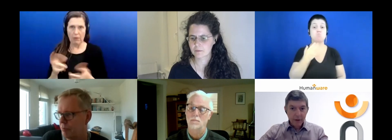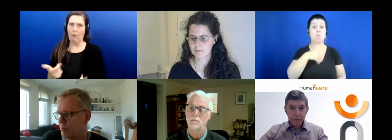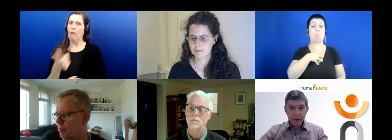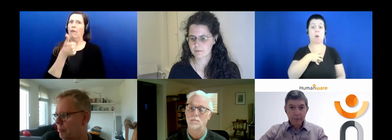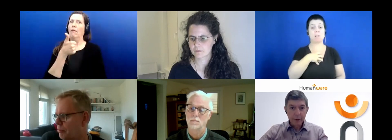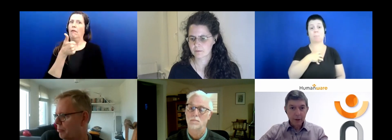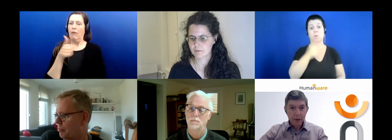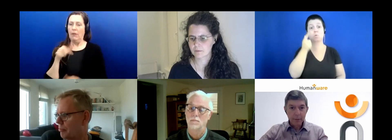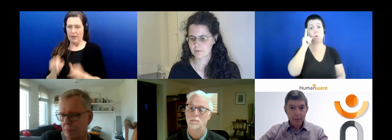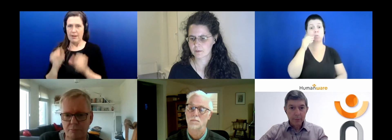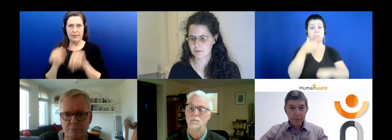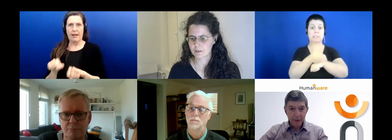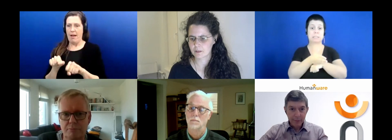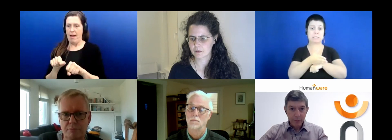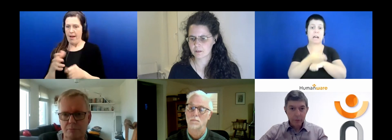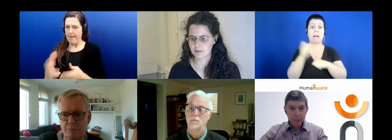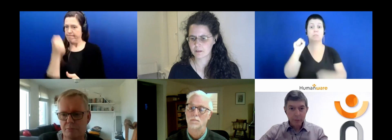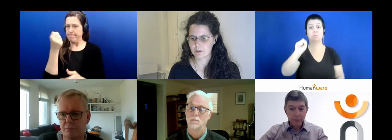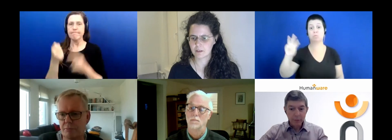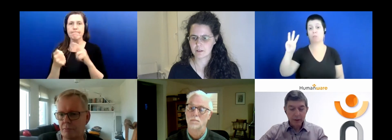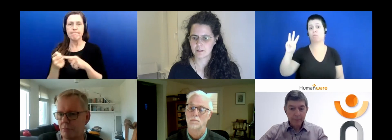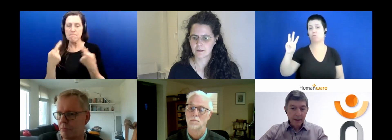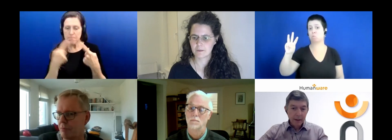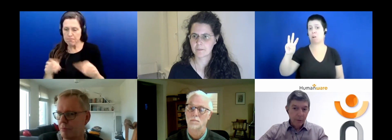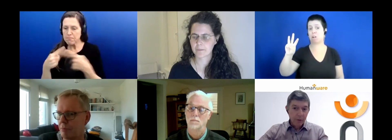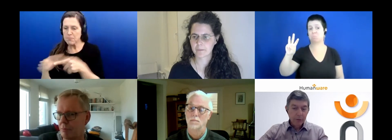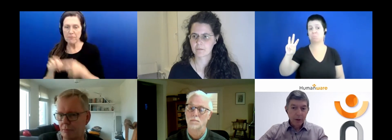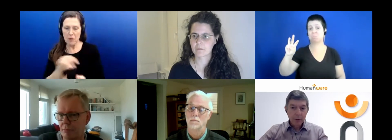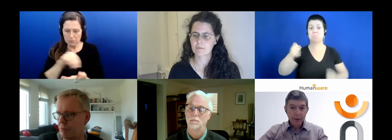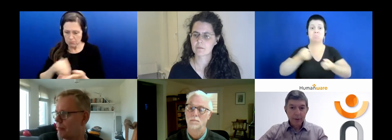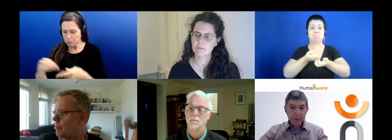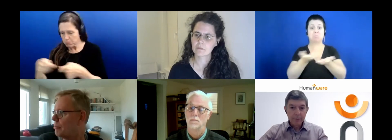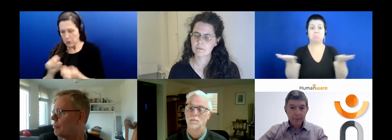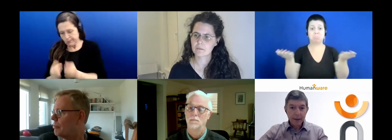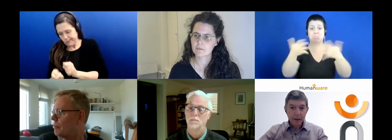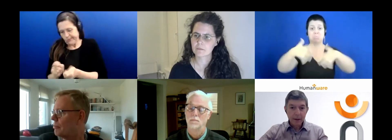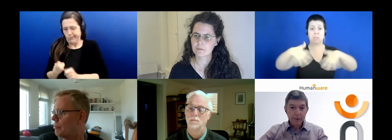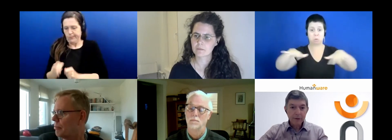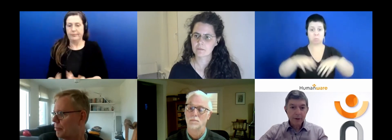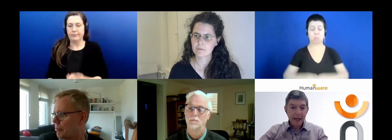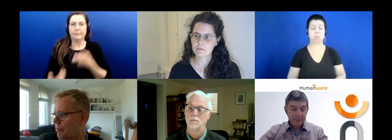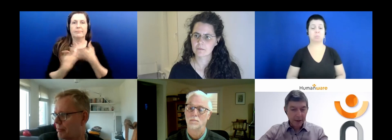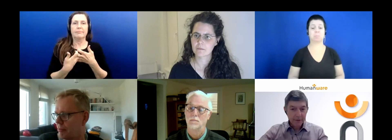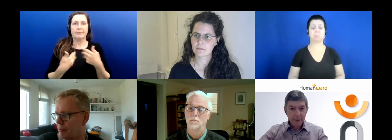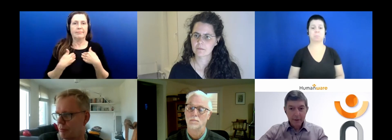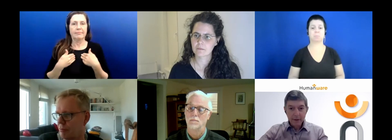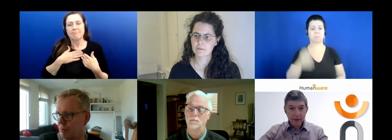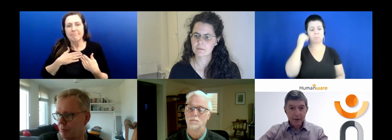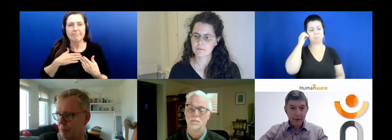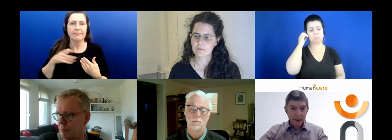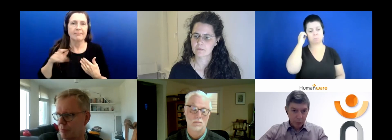making software available to everyone. Now, when you talk about some